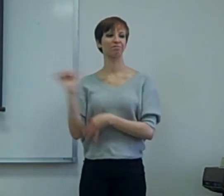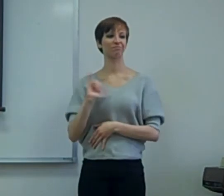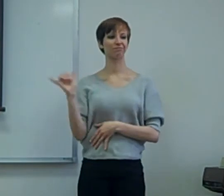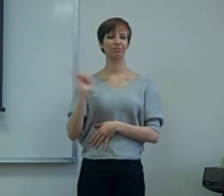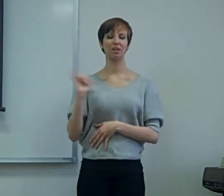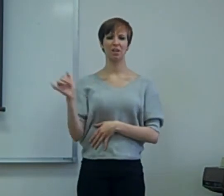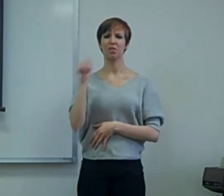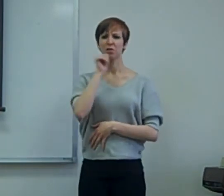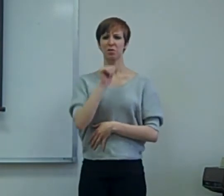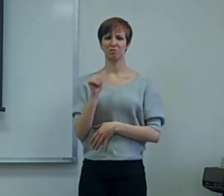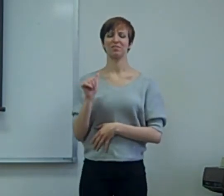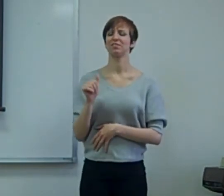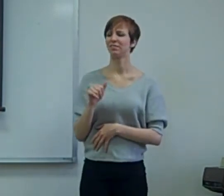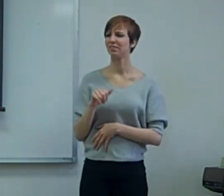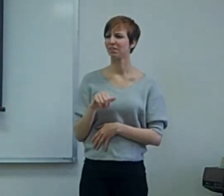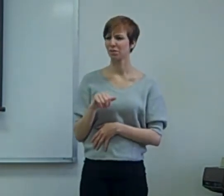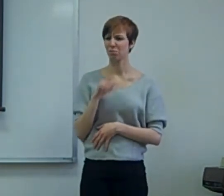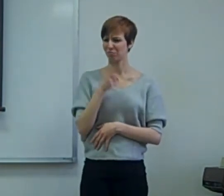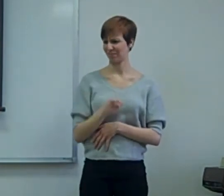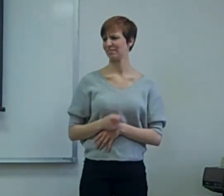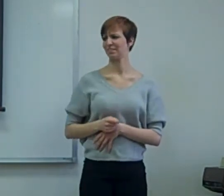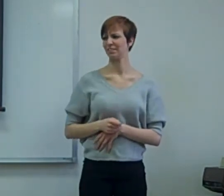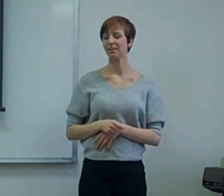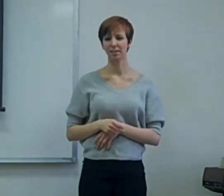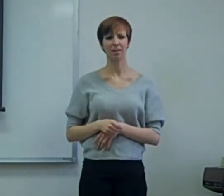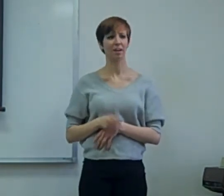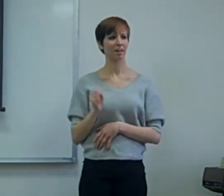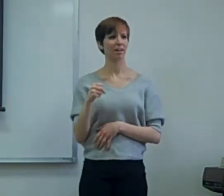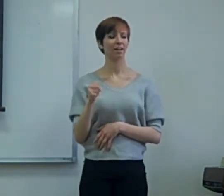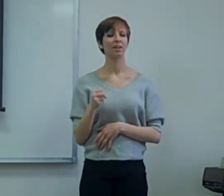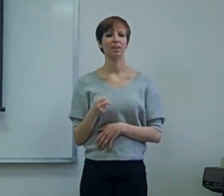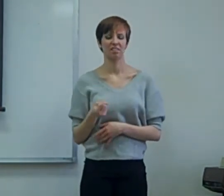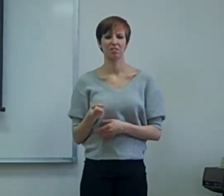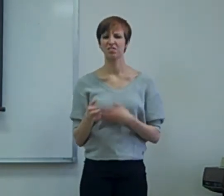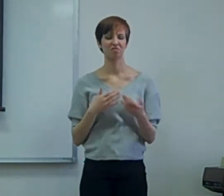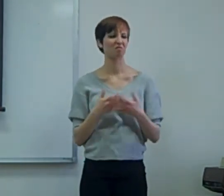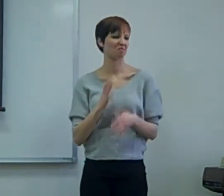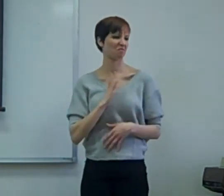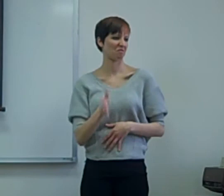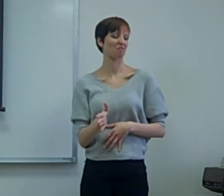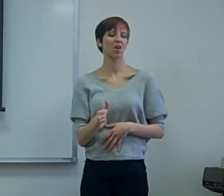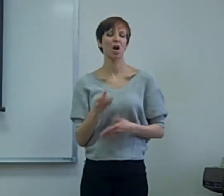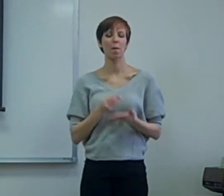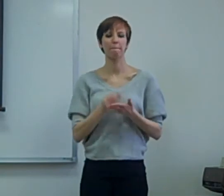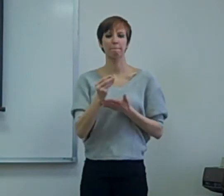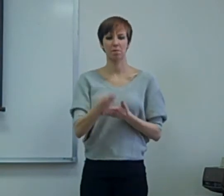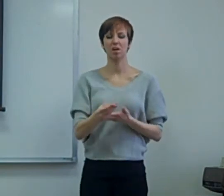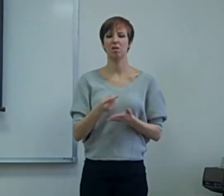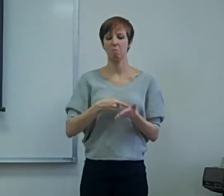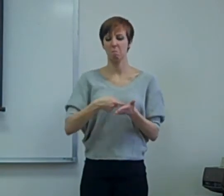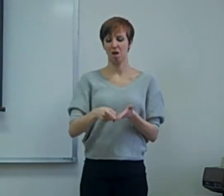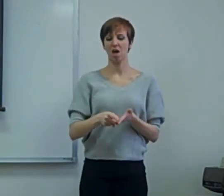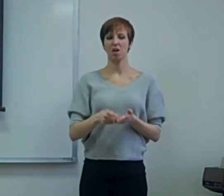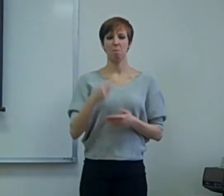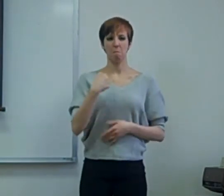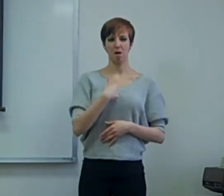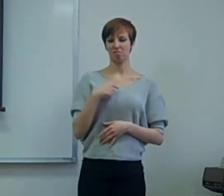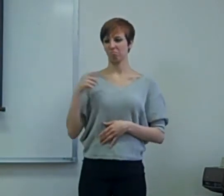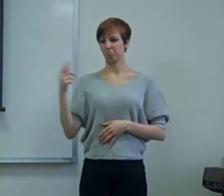girl that was waiting on me said, really? And I said, yeah, I'll take theirs, you know, I'll just put their tab on mine. And so